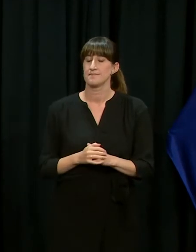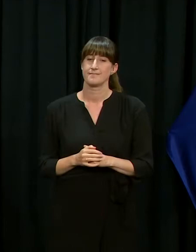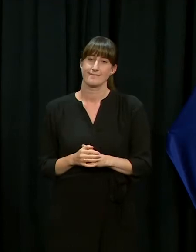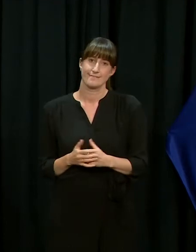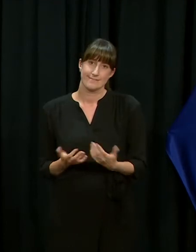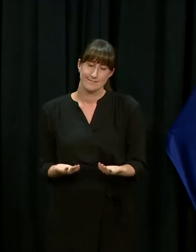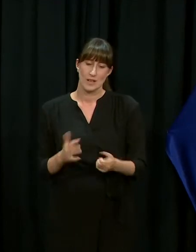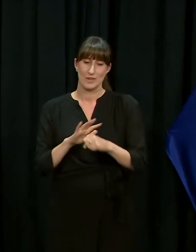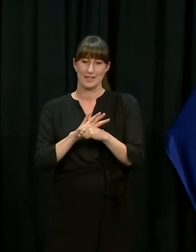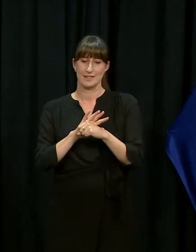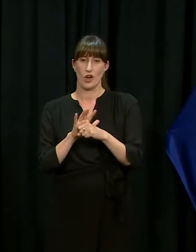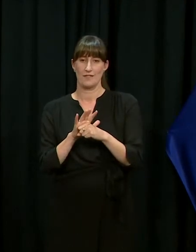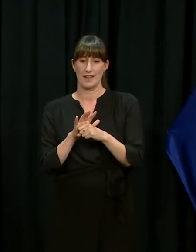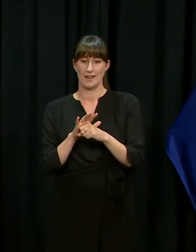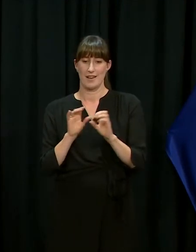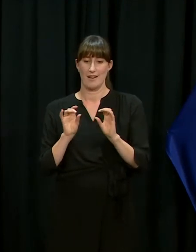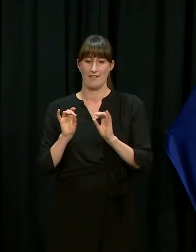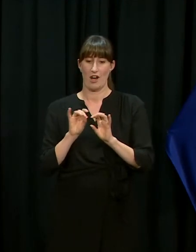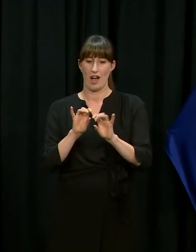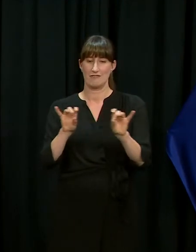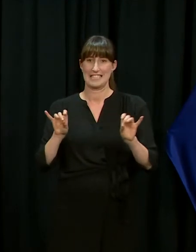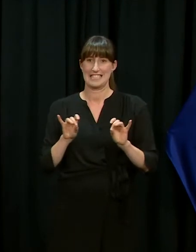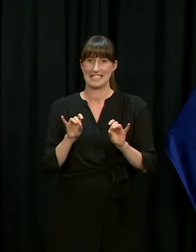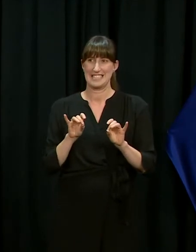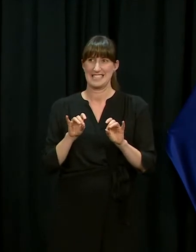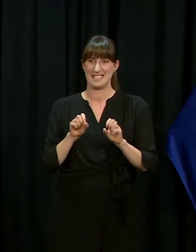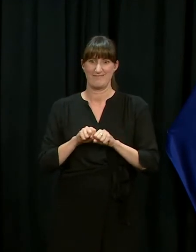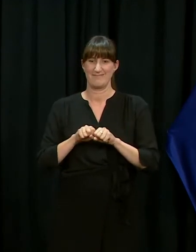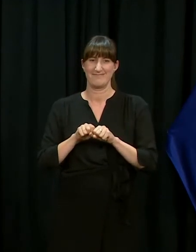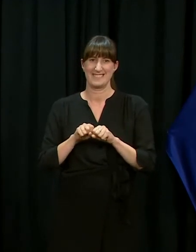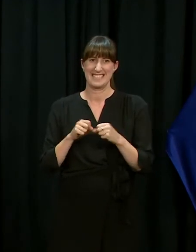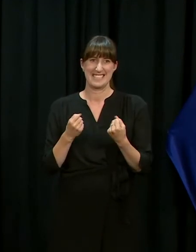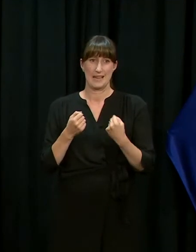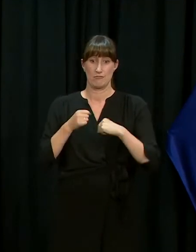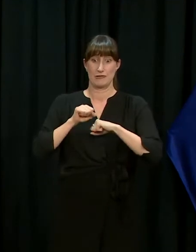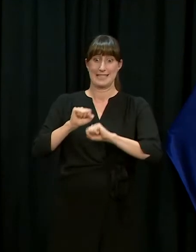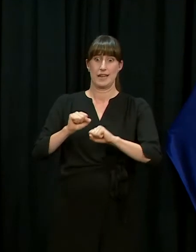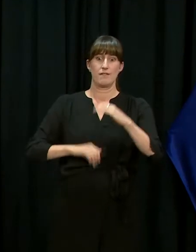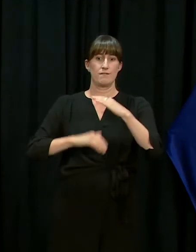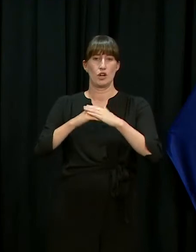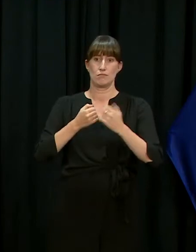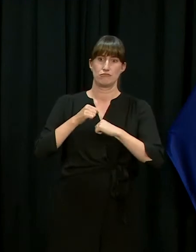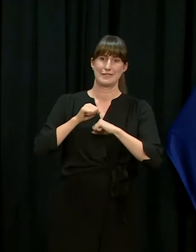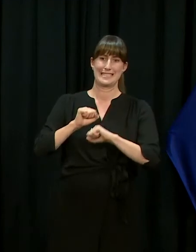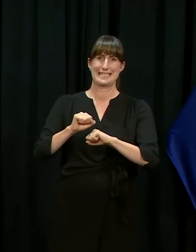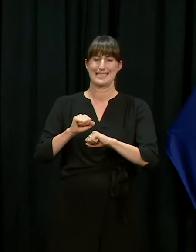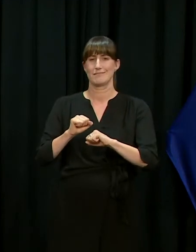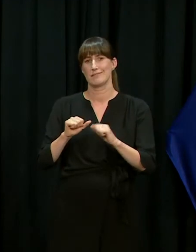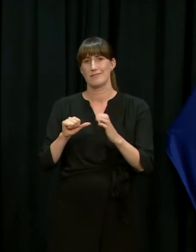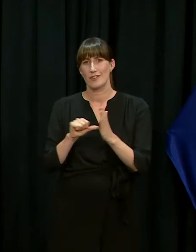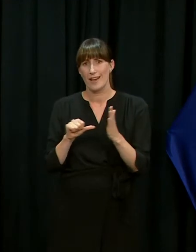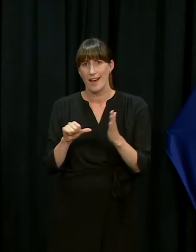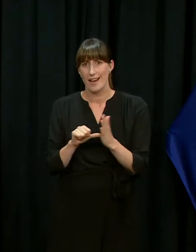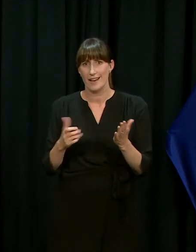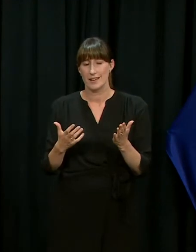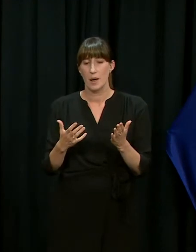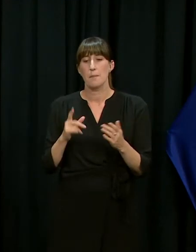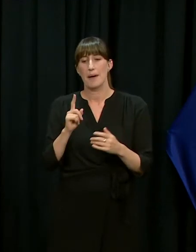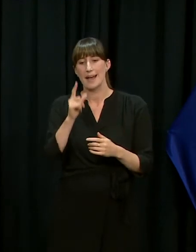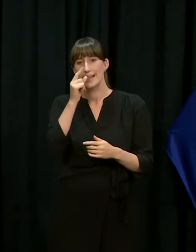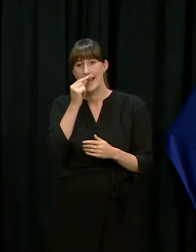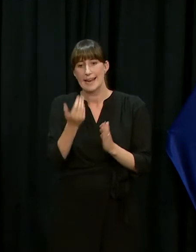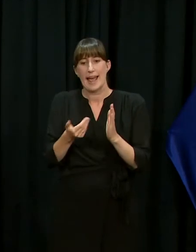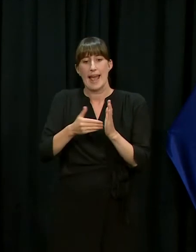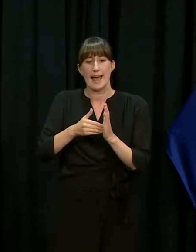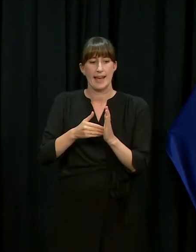is very, very difficult. But what we can have are these layers. I mean, at the moment, when